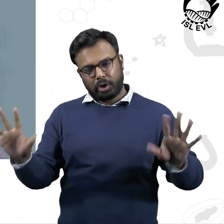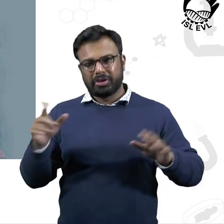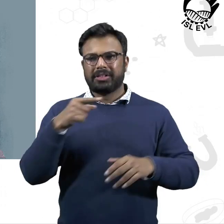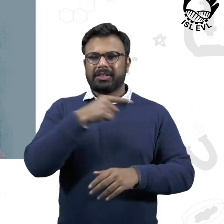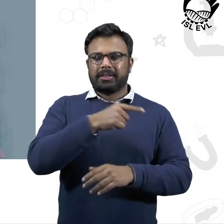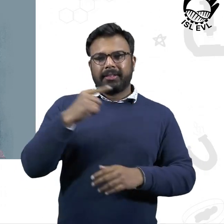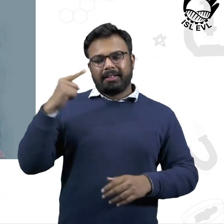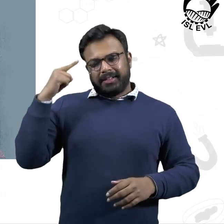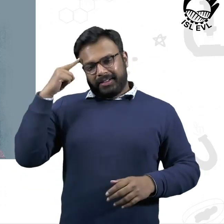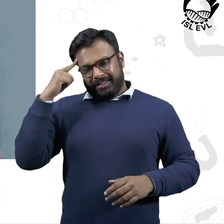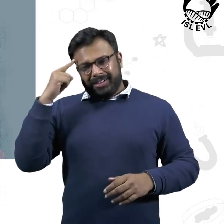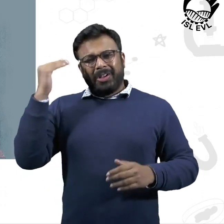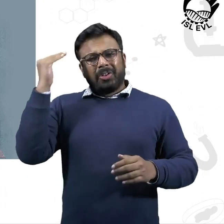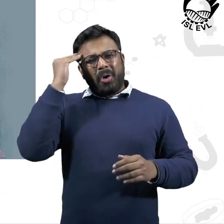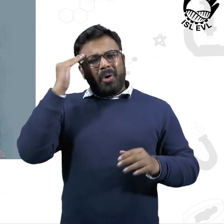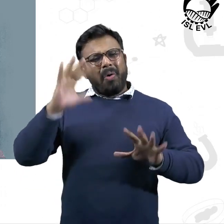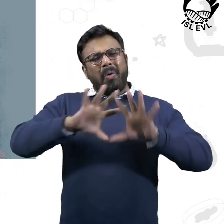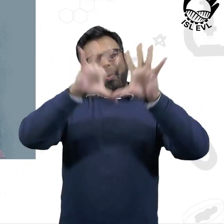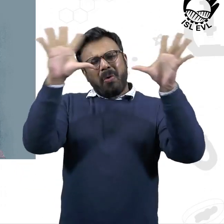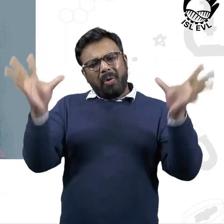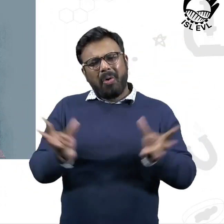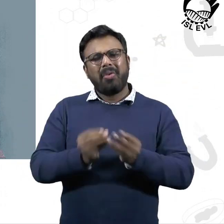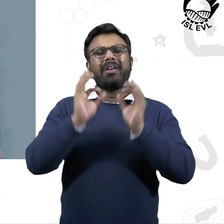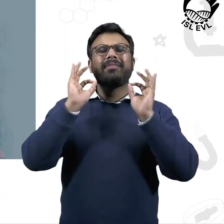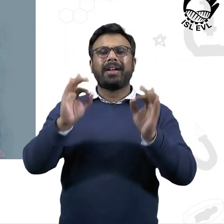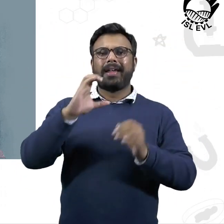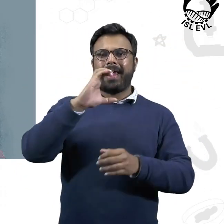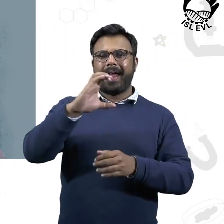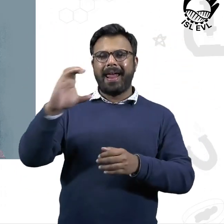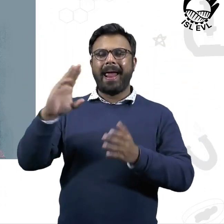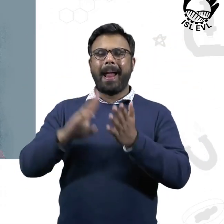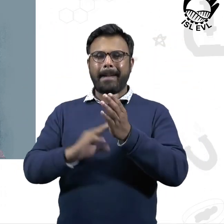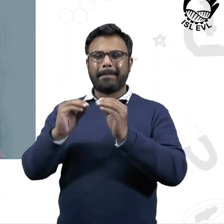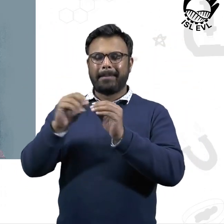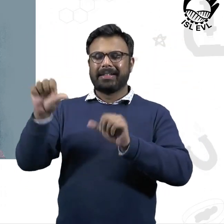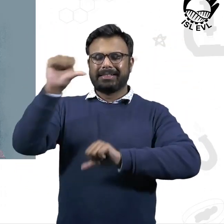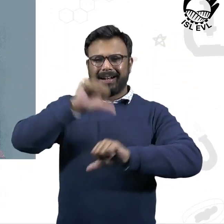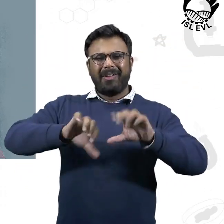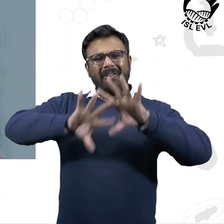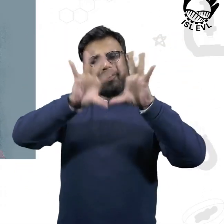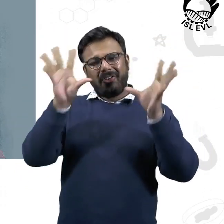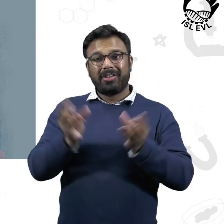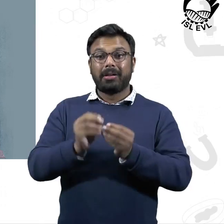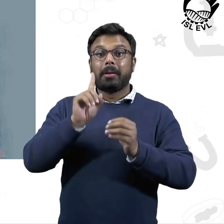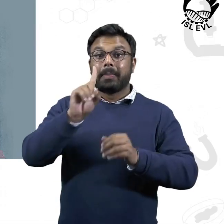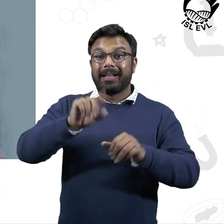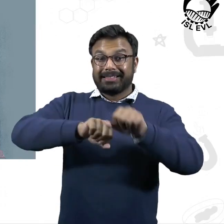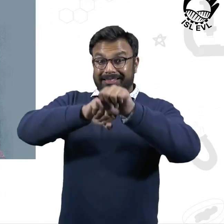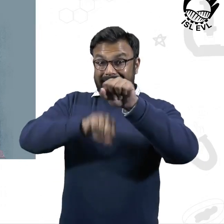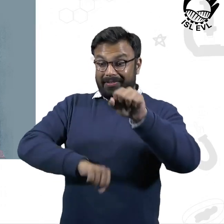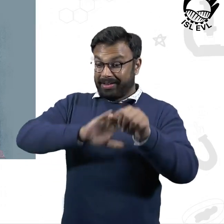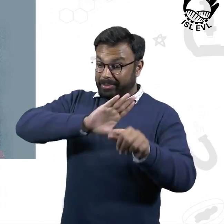She knew how important this degree was for her to continue developing her research